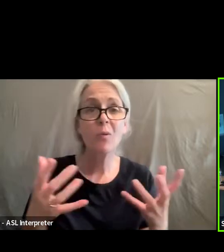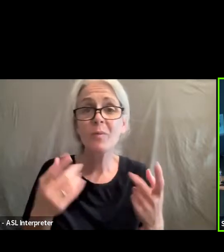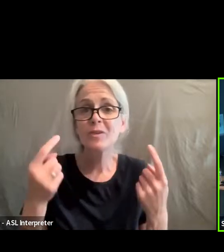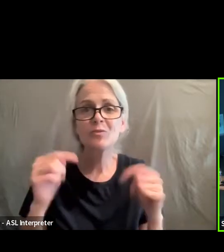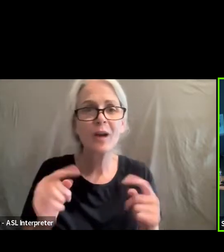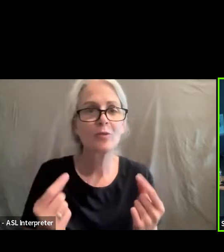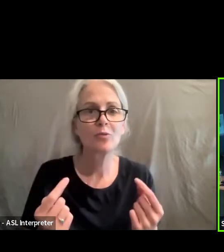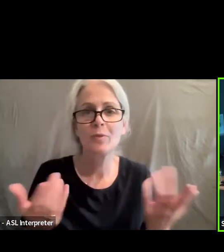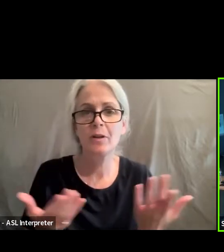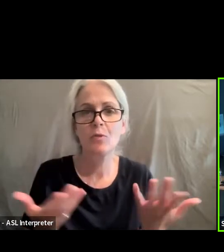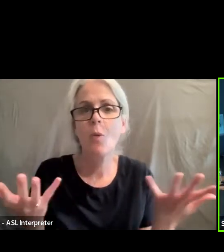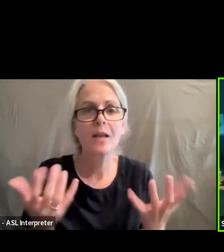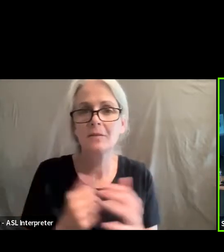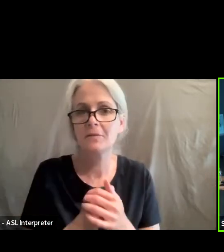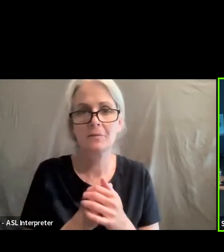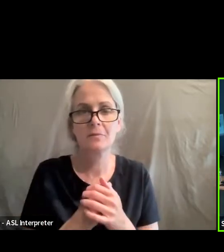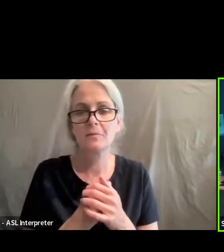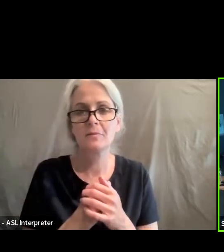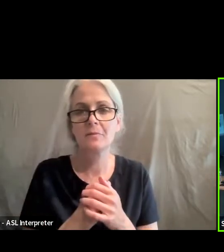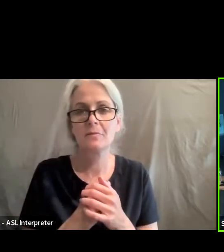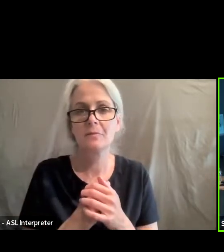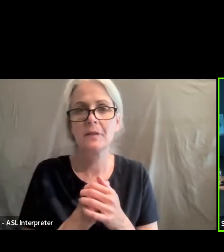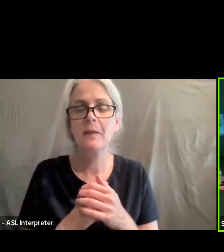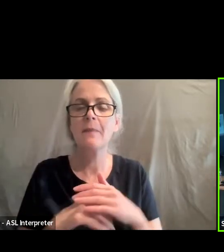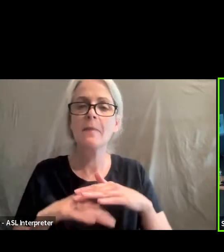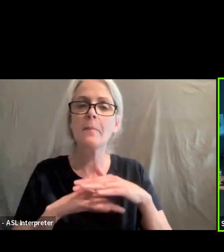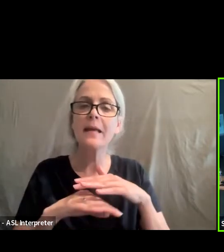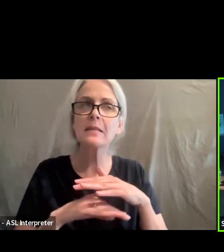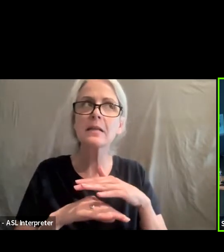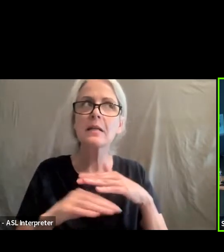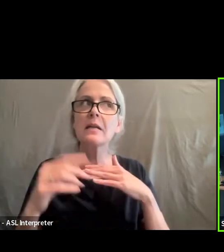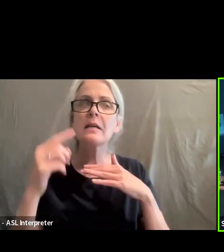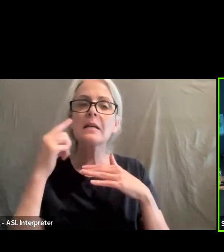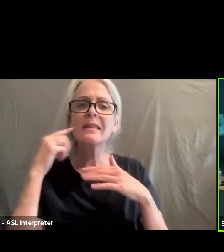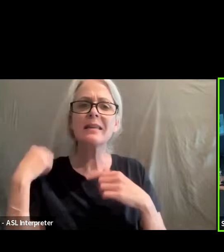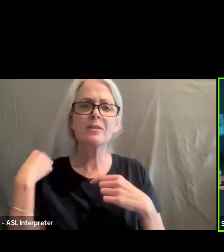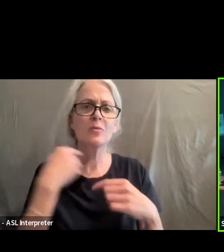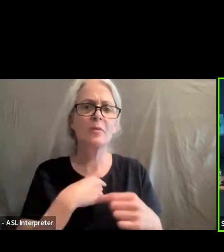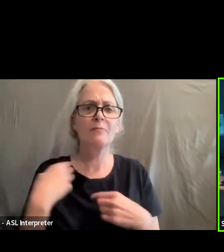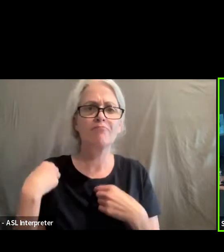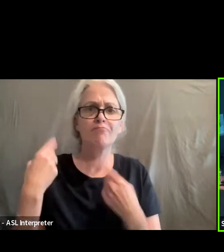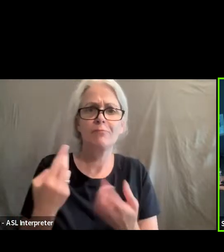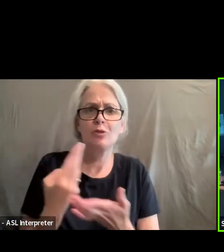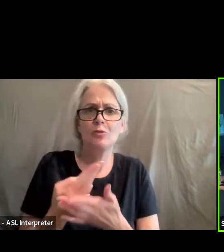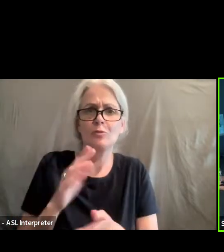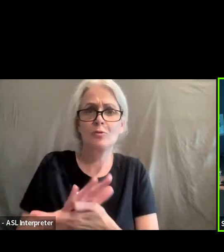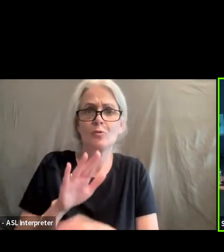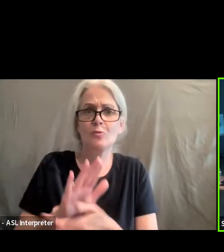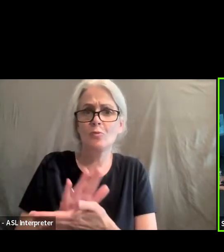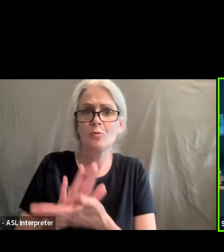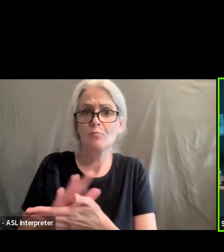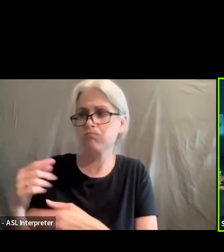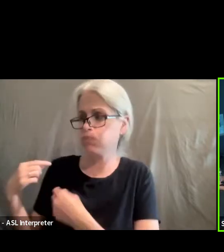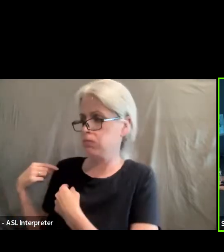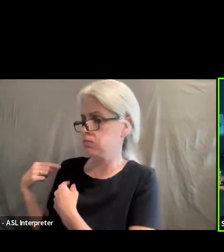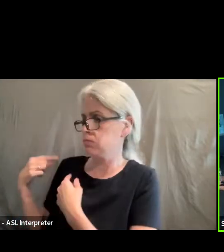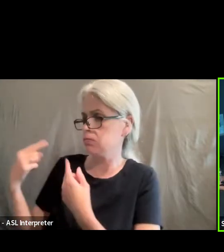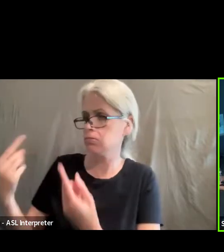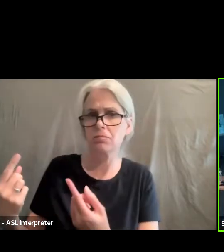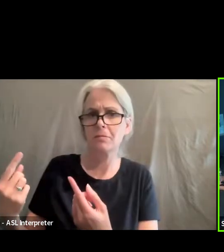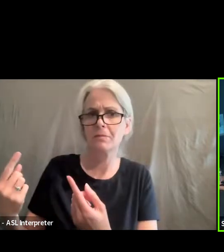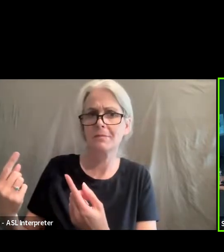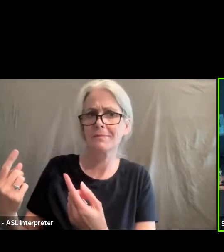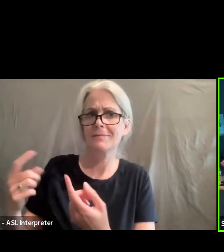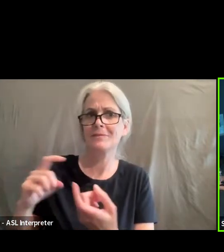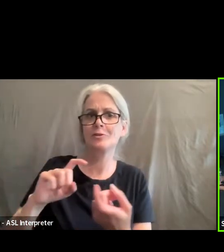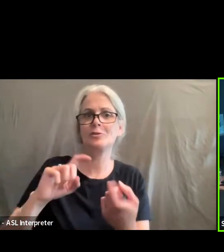to do here now? Because the fundamental things we've used school for in the past are going to be done by